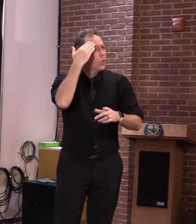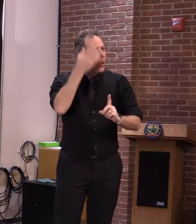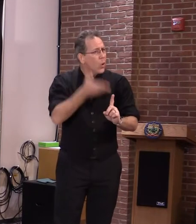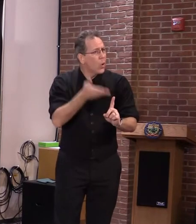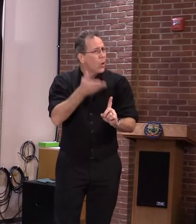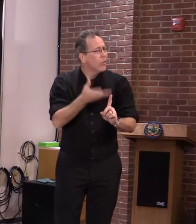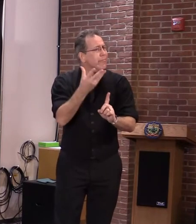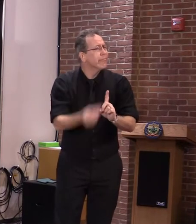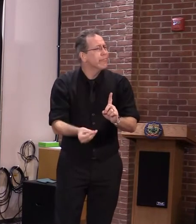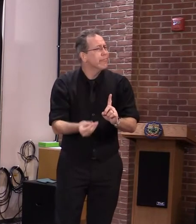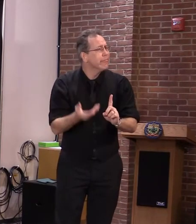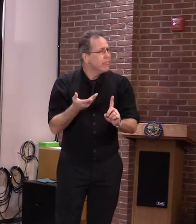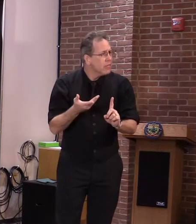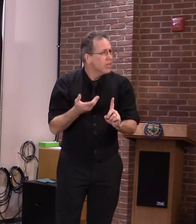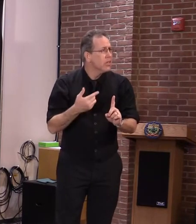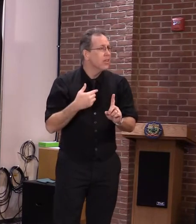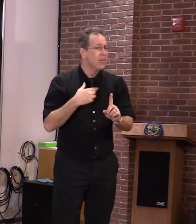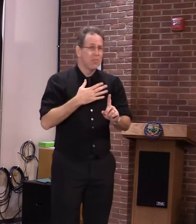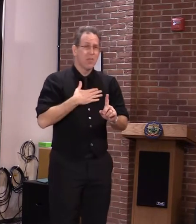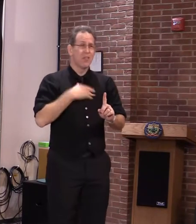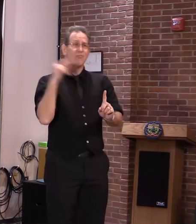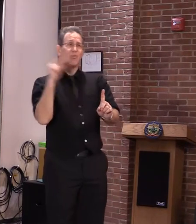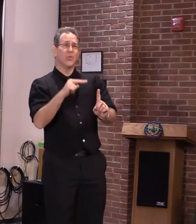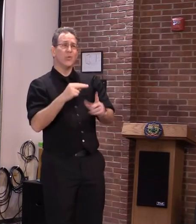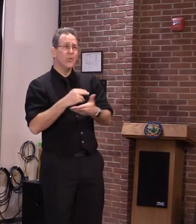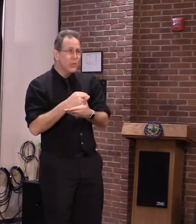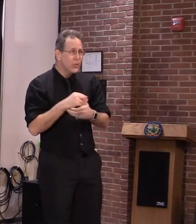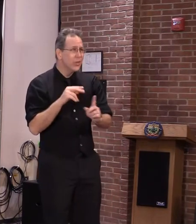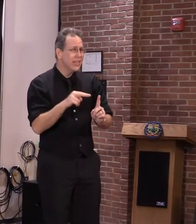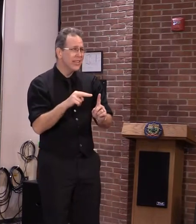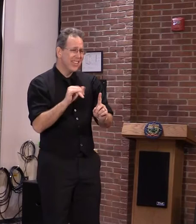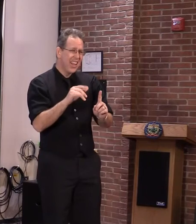my standpoint, it continues to be